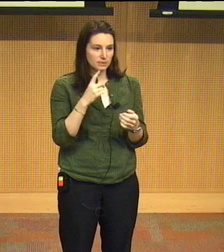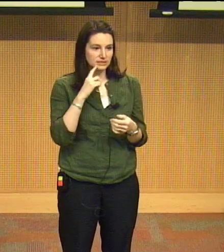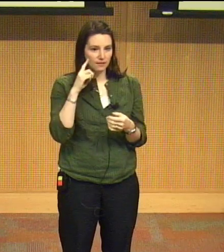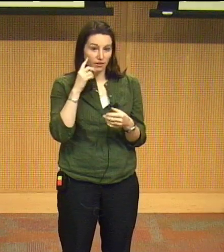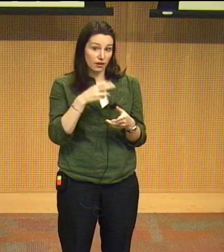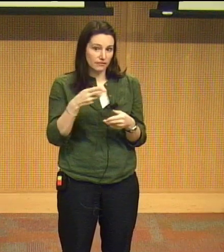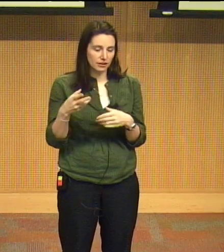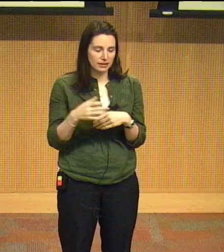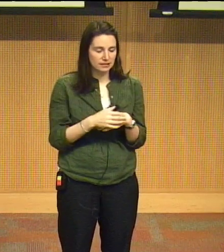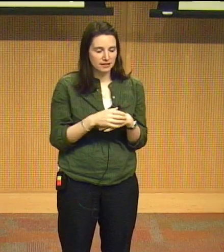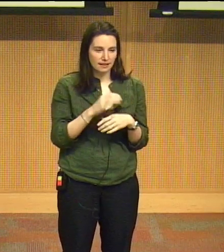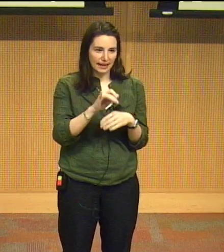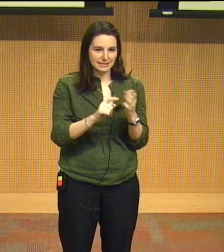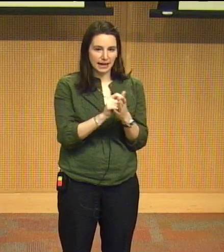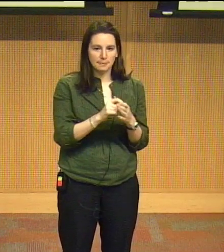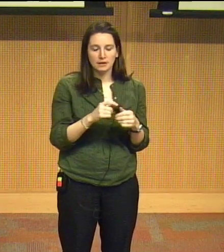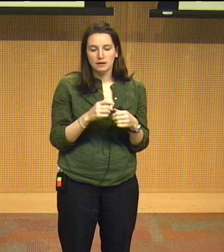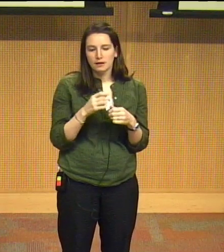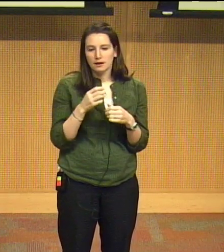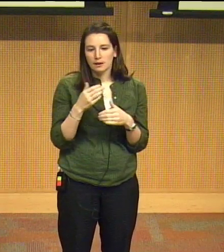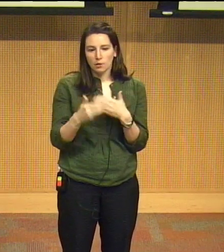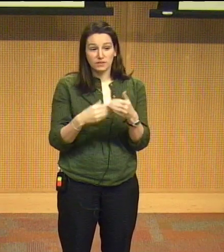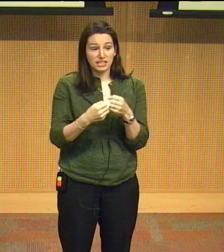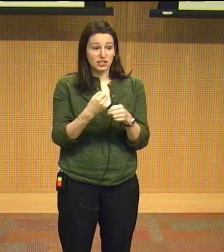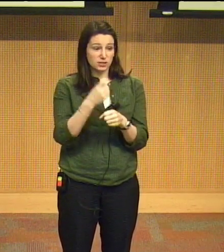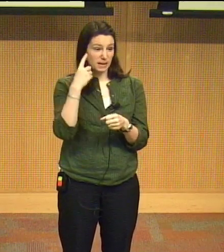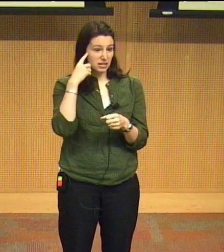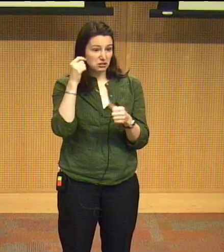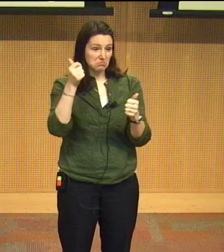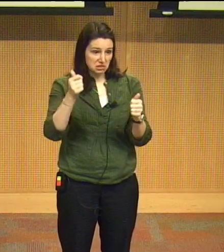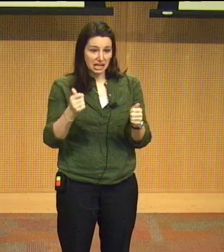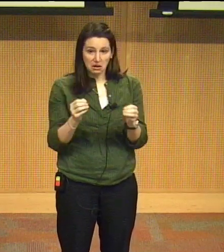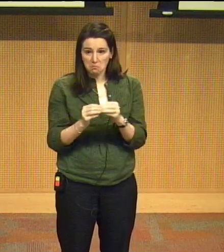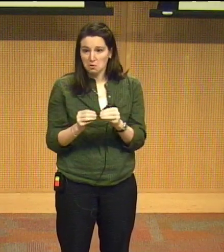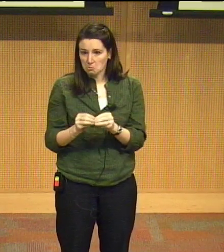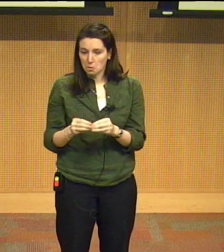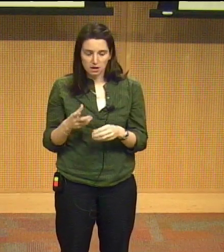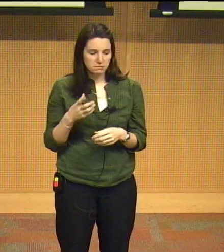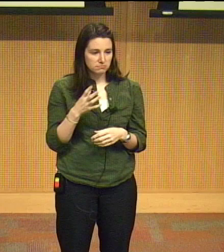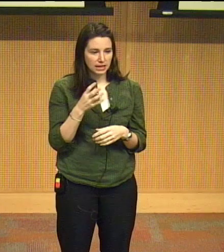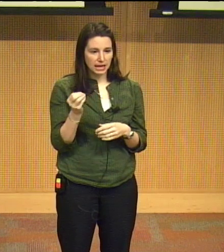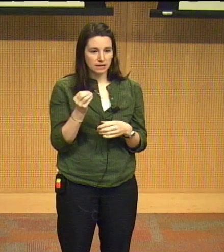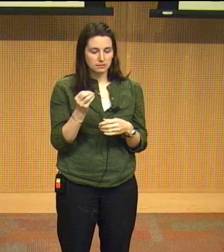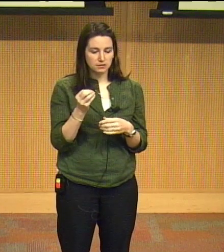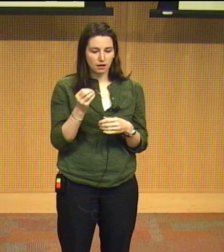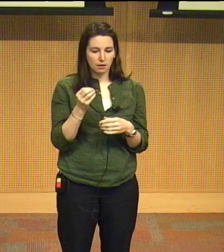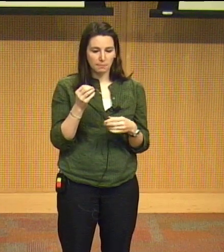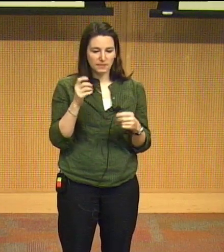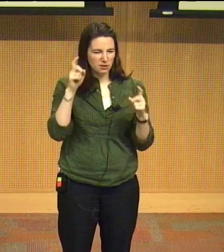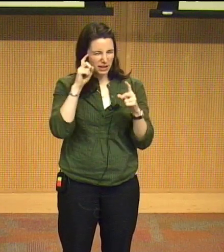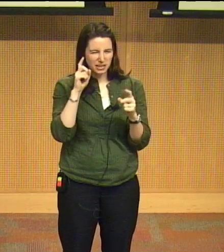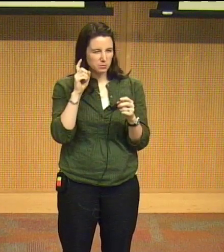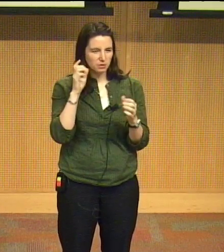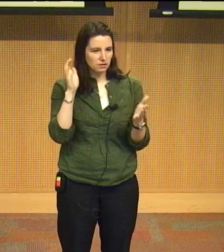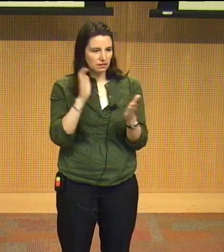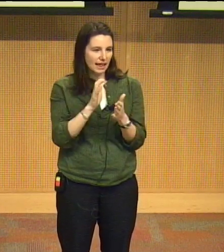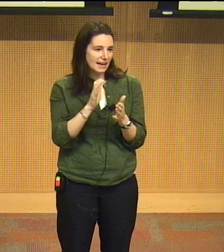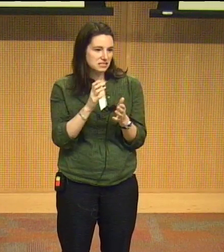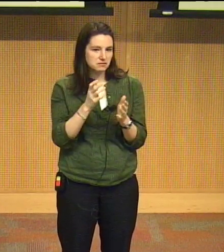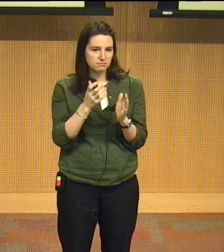deaf or hard of hearing at that time. Over the years, my hearing went down more and more, and hearing aids were less